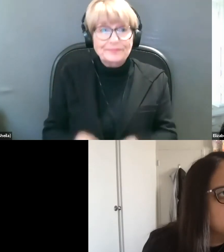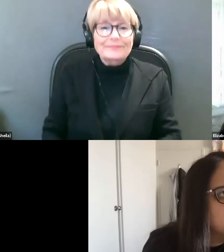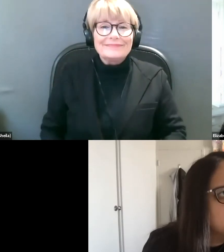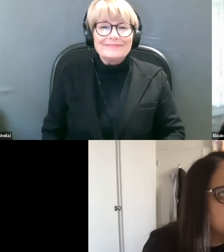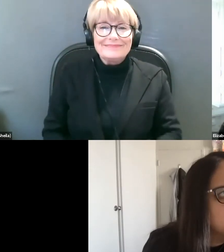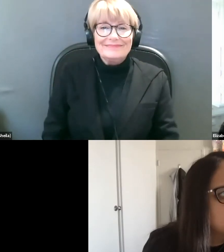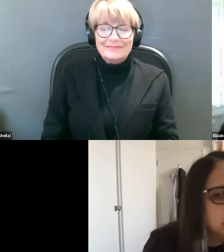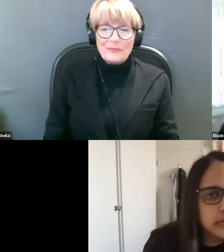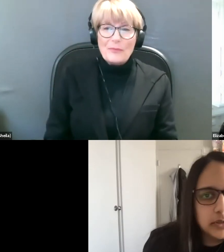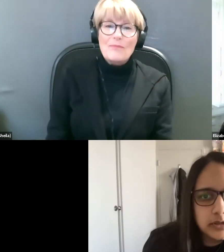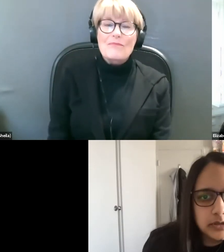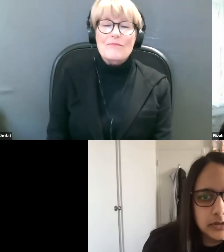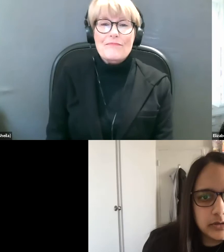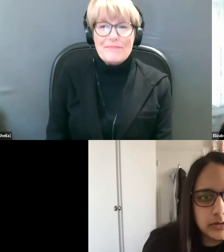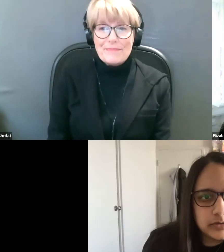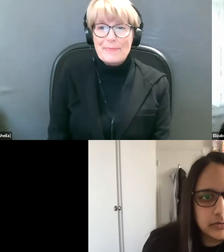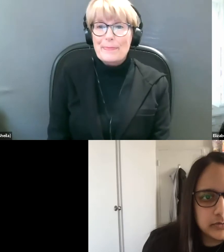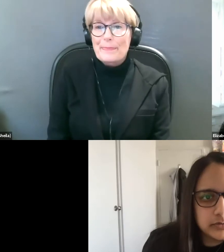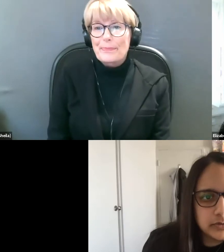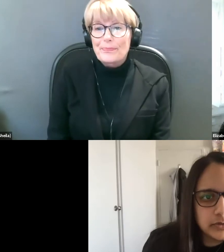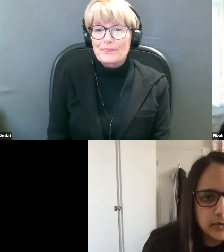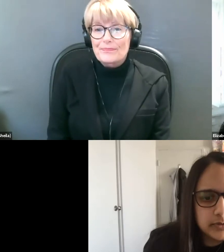Sorry for the...